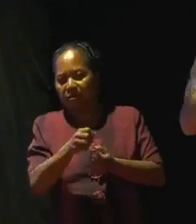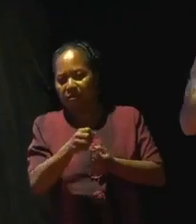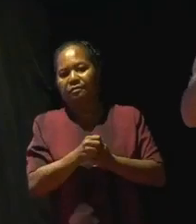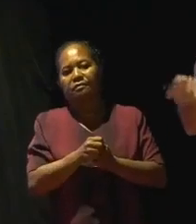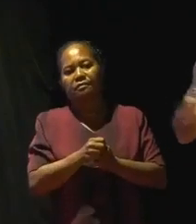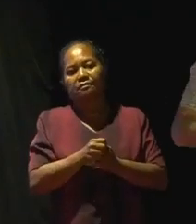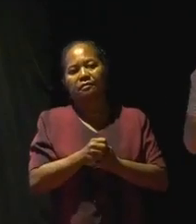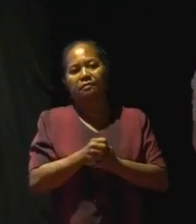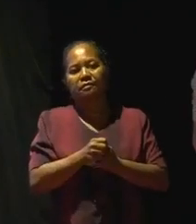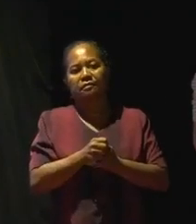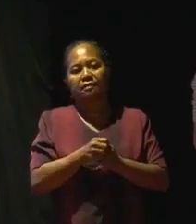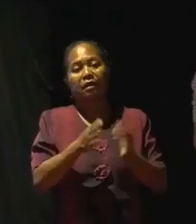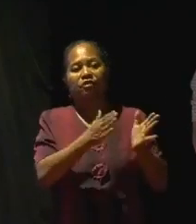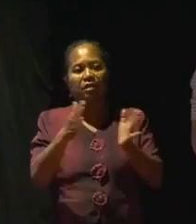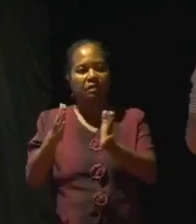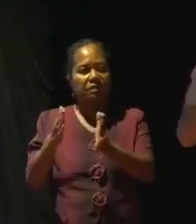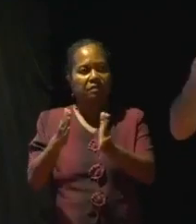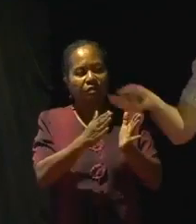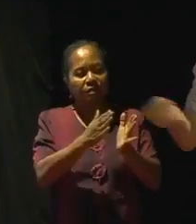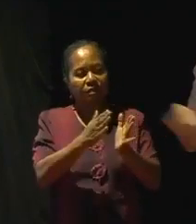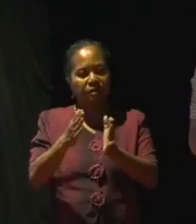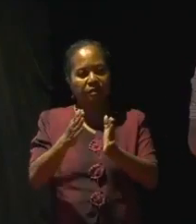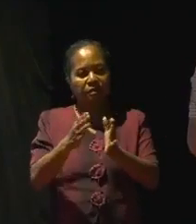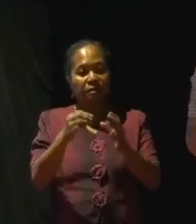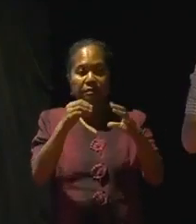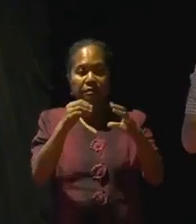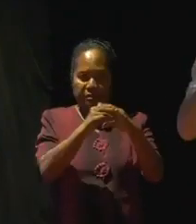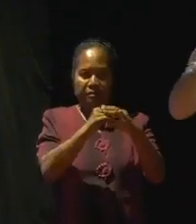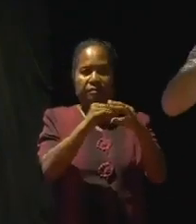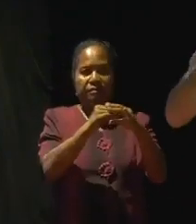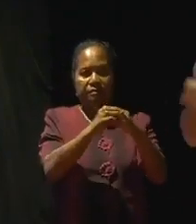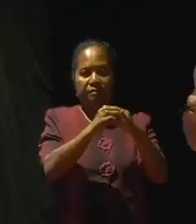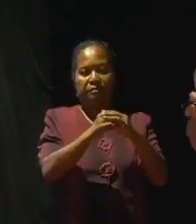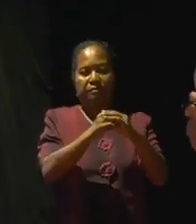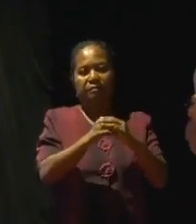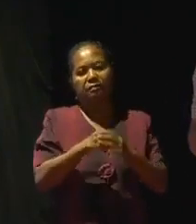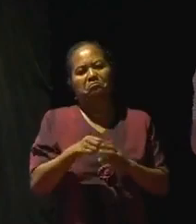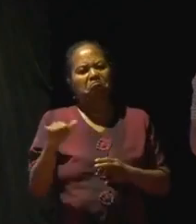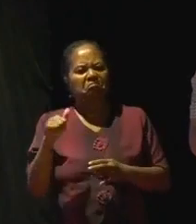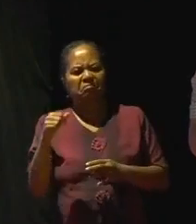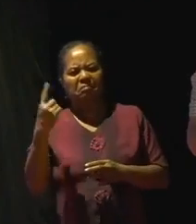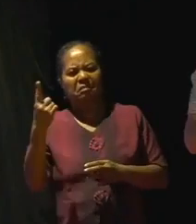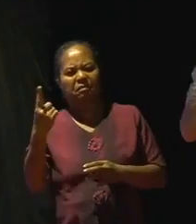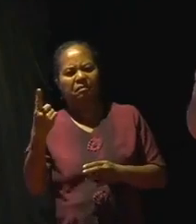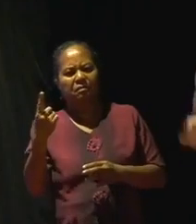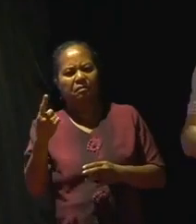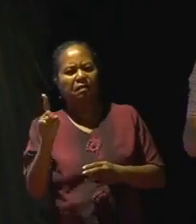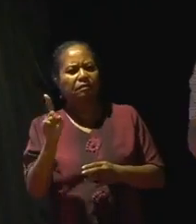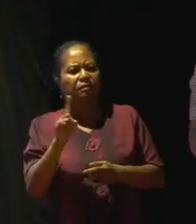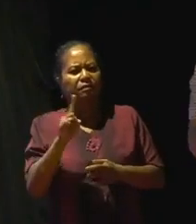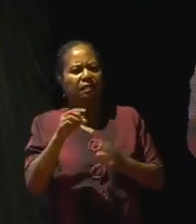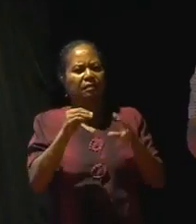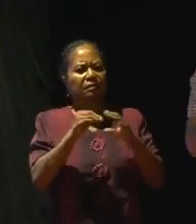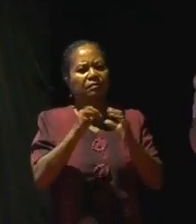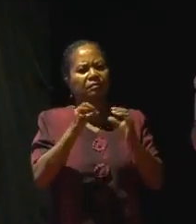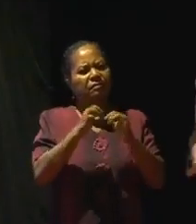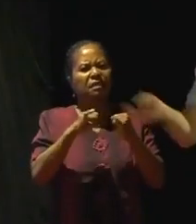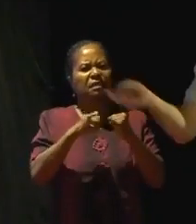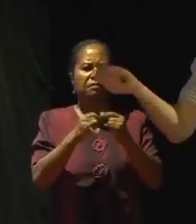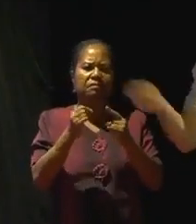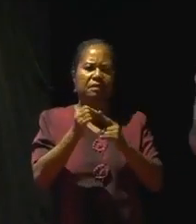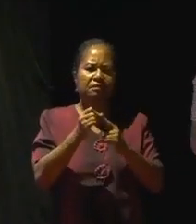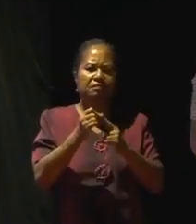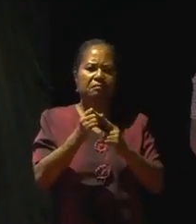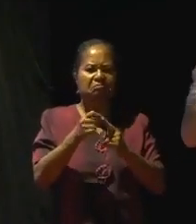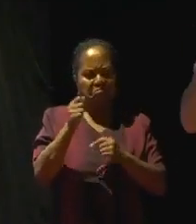the transfer time, if you will. So, and the bank transfers, depending on which bank you're transferring from, a BSB to BSB